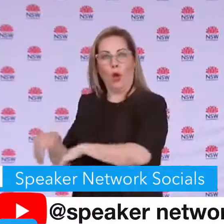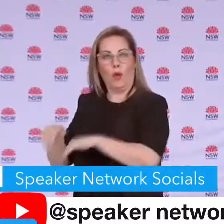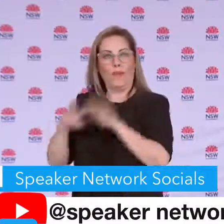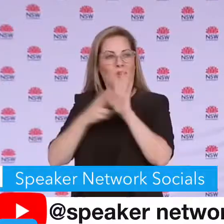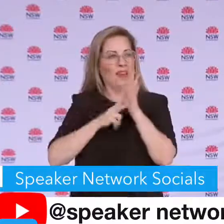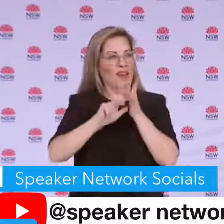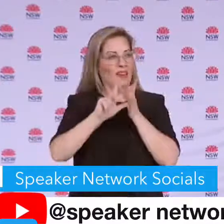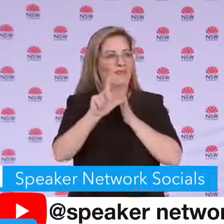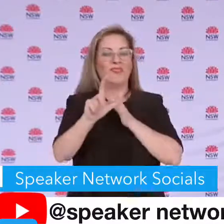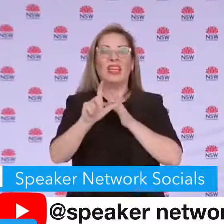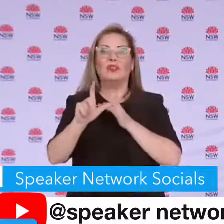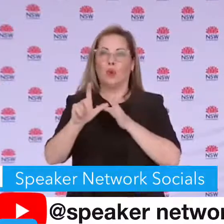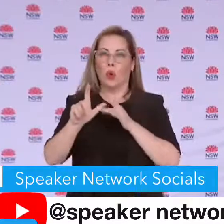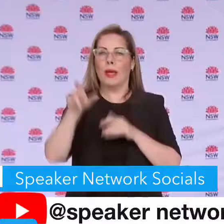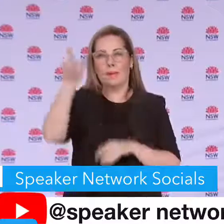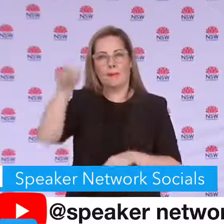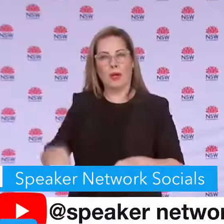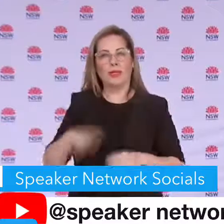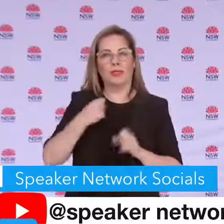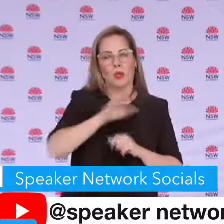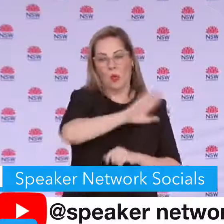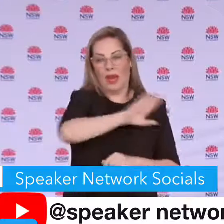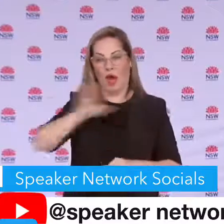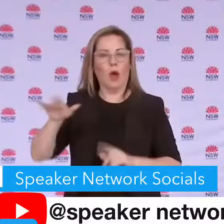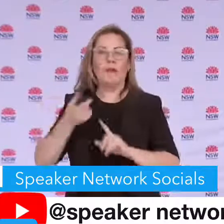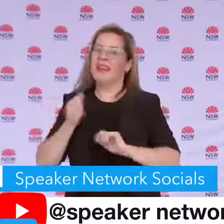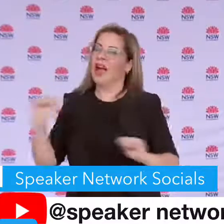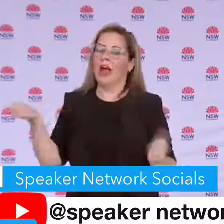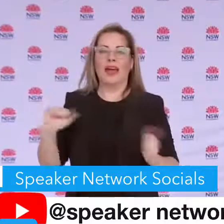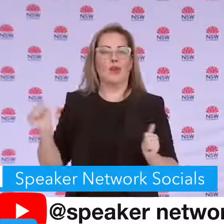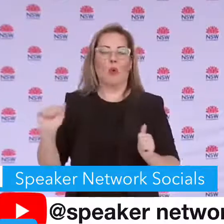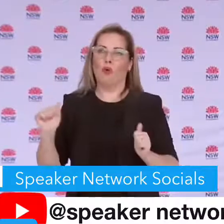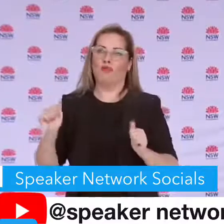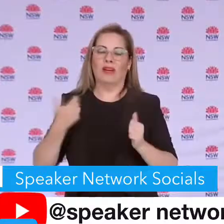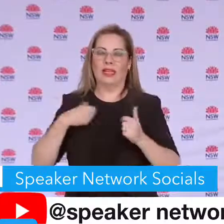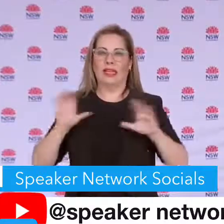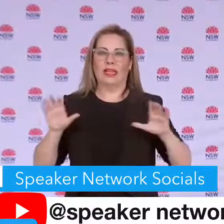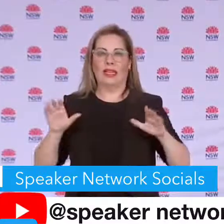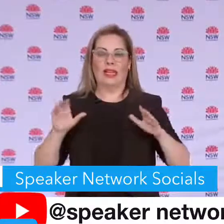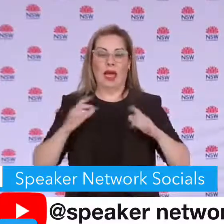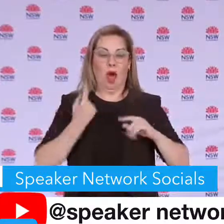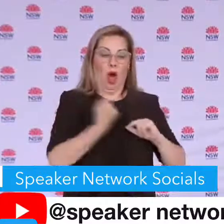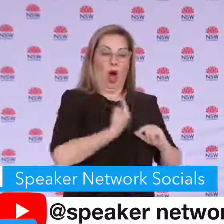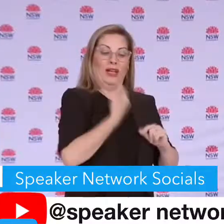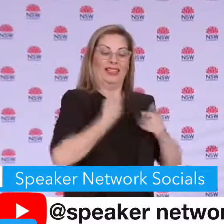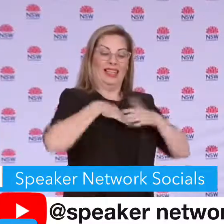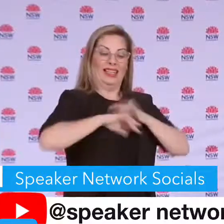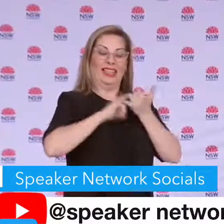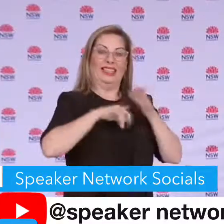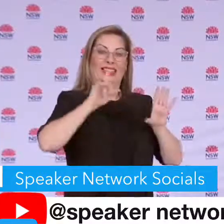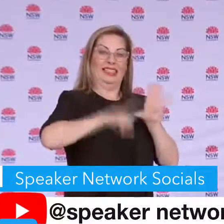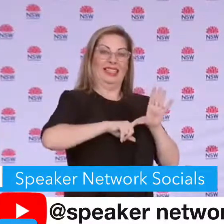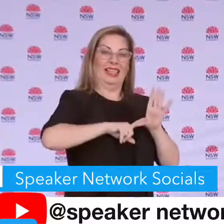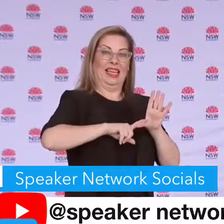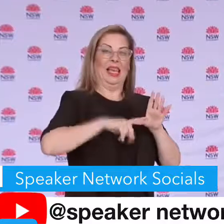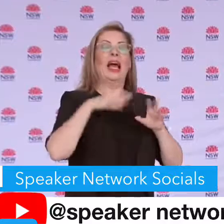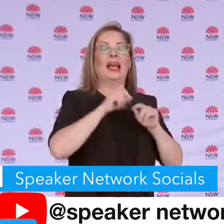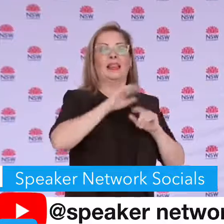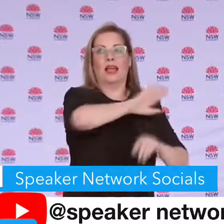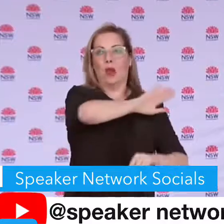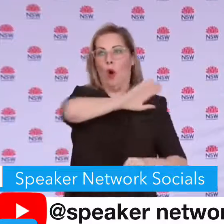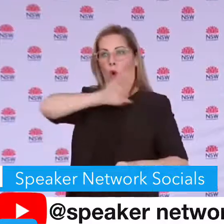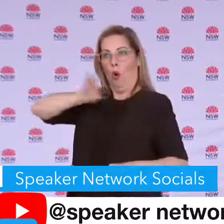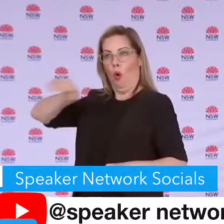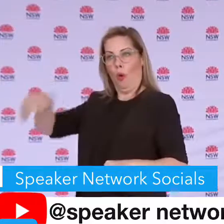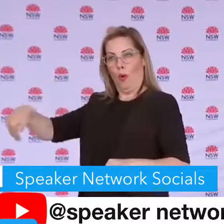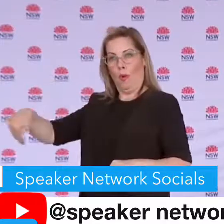was self-isolating, and I can confirm that the family has been self-isolating in Sydney and have tested negative to date, but are following all